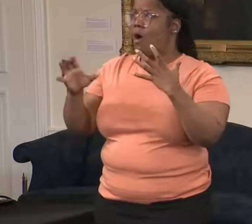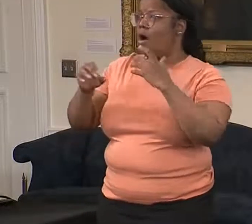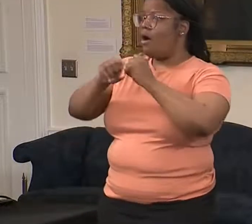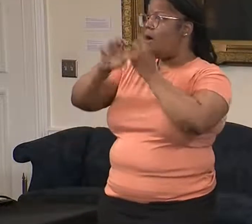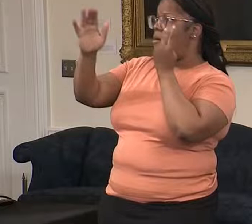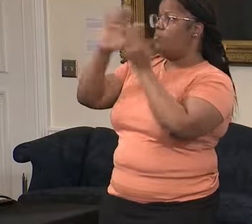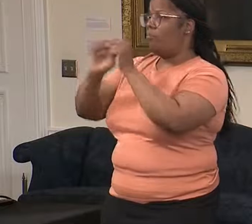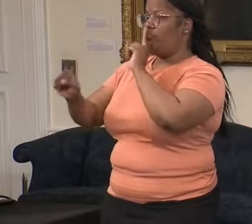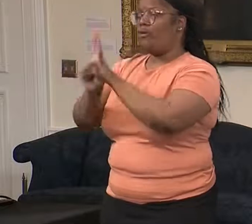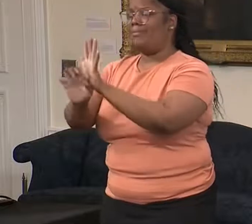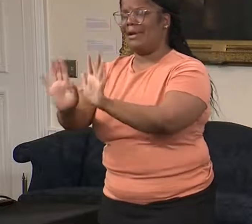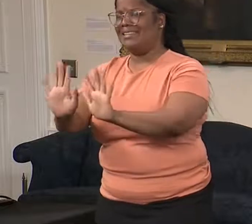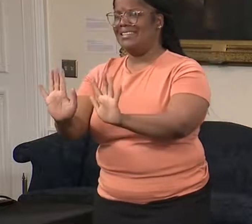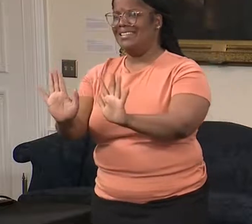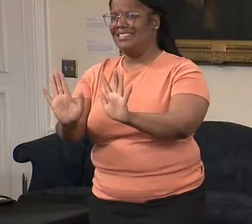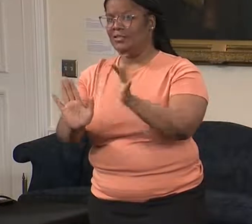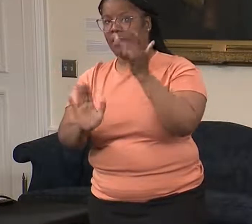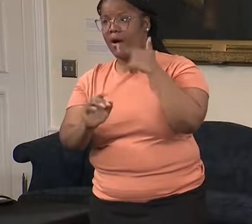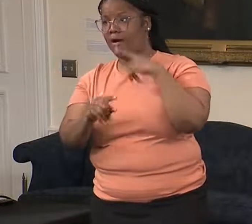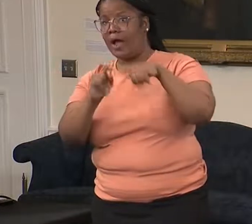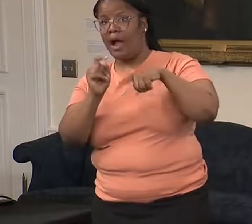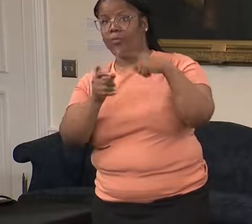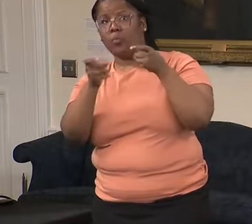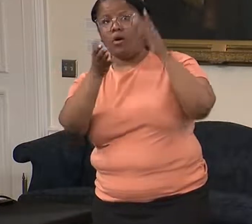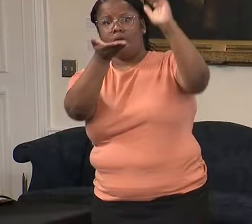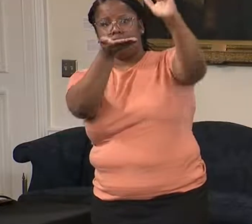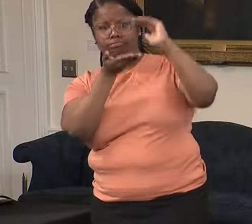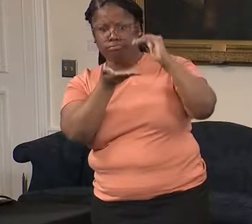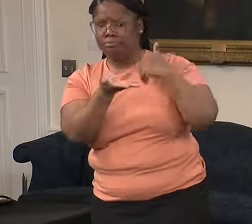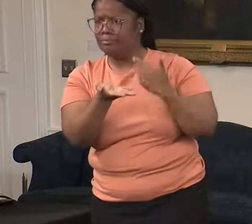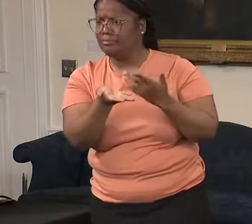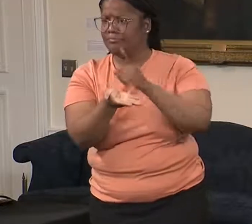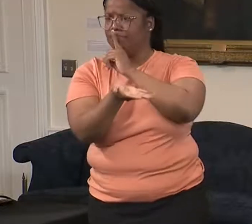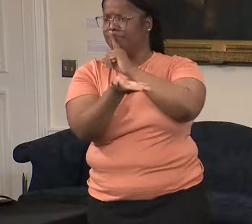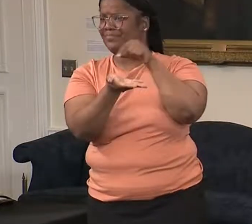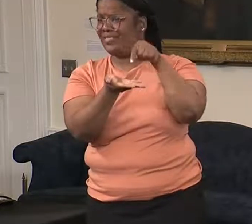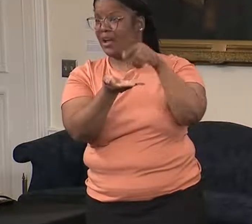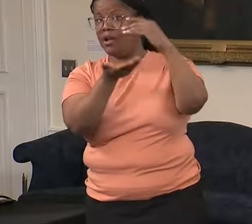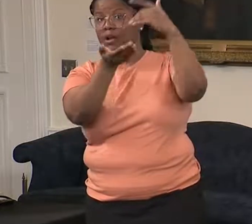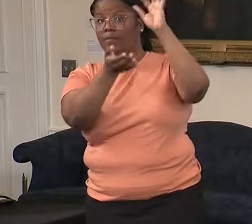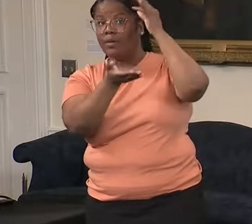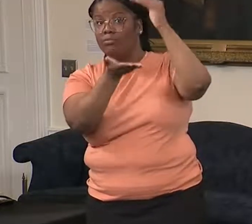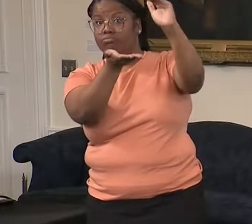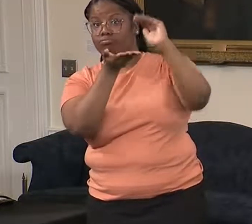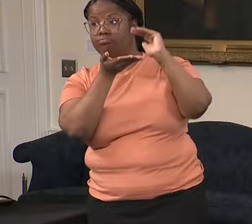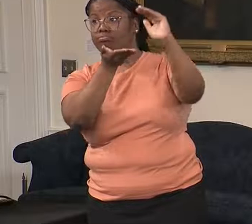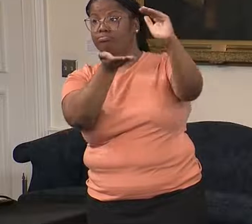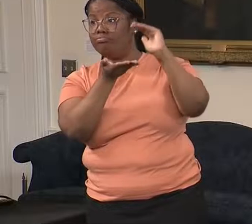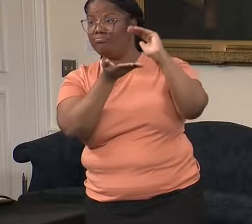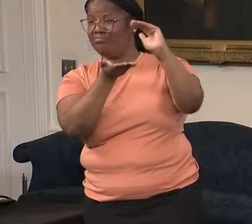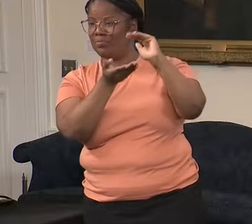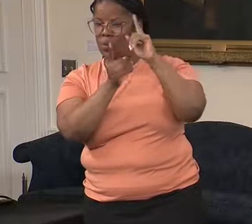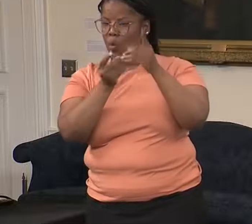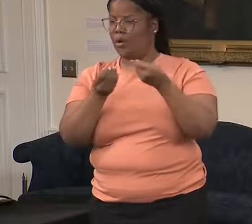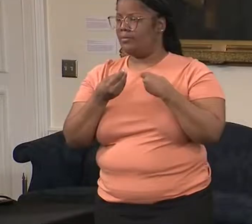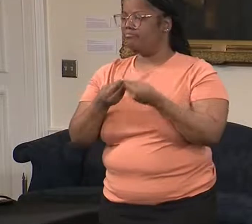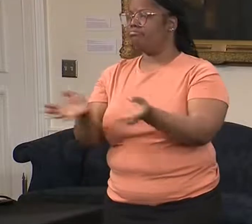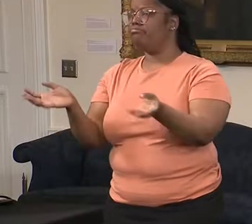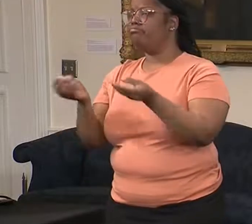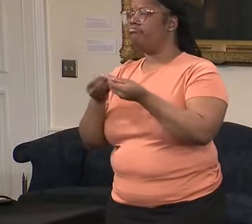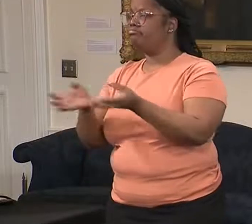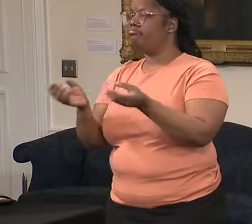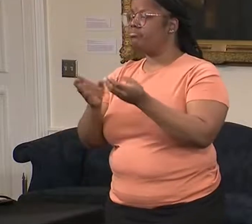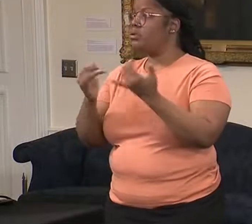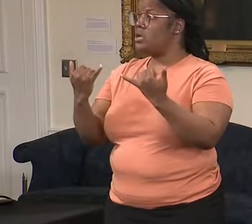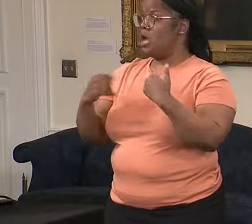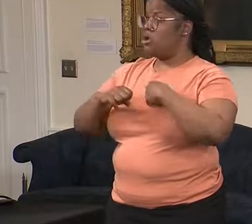something that's not in our control. But if they continue to provide vaccines the way they have led us to believe, we should be